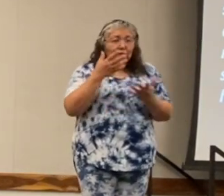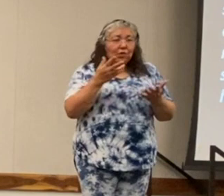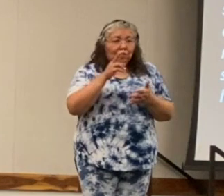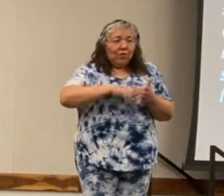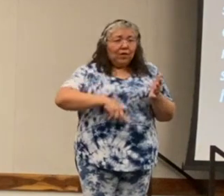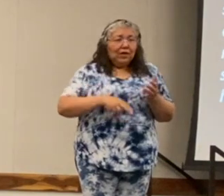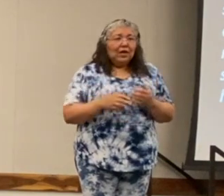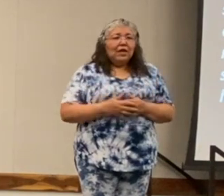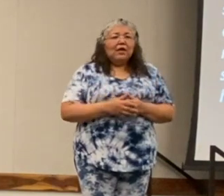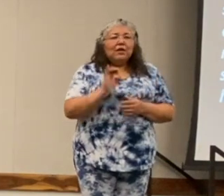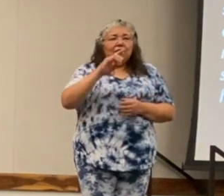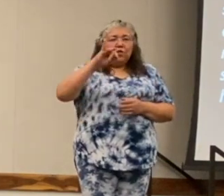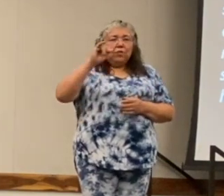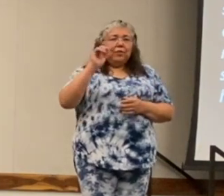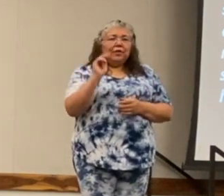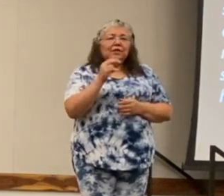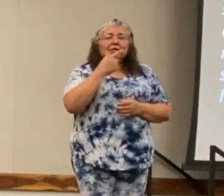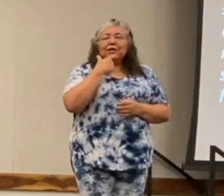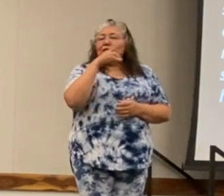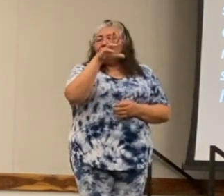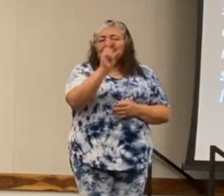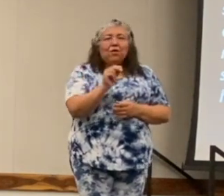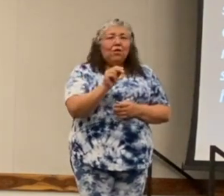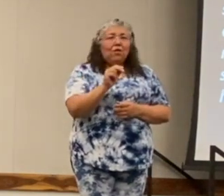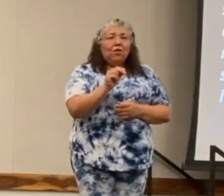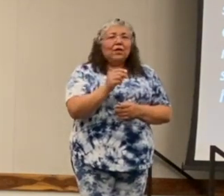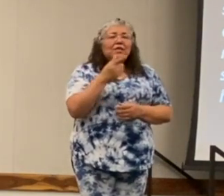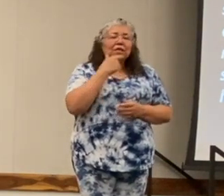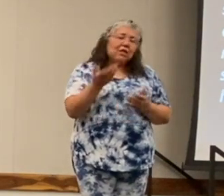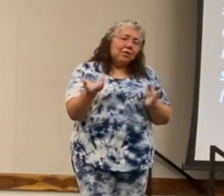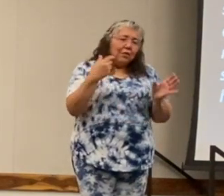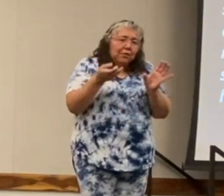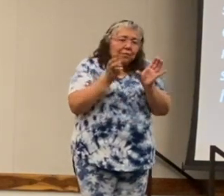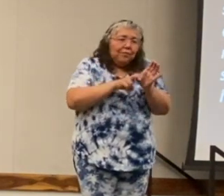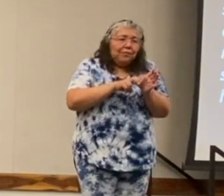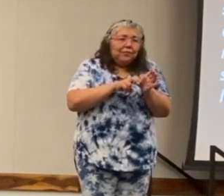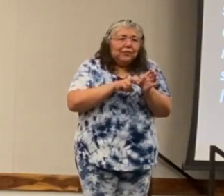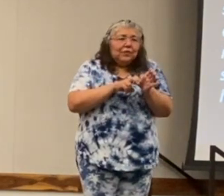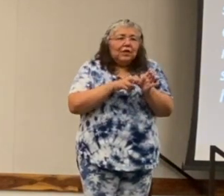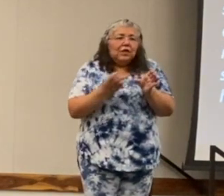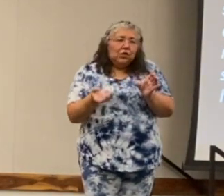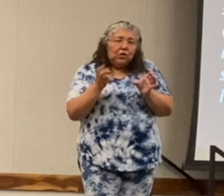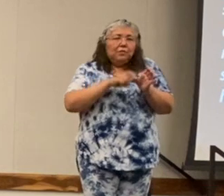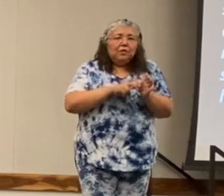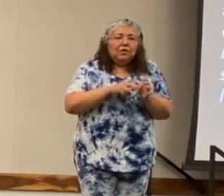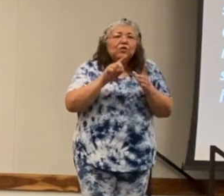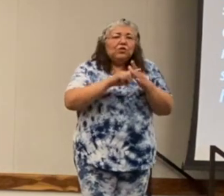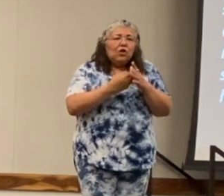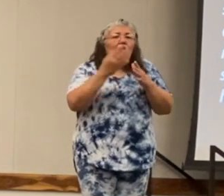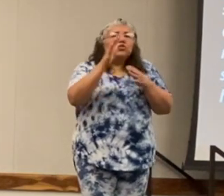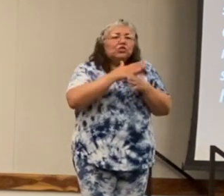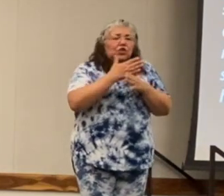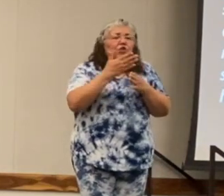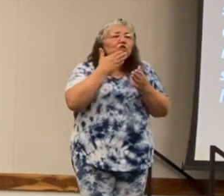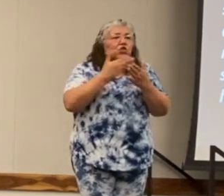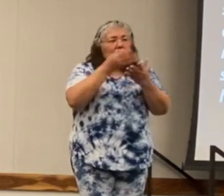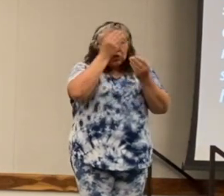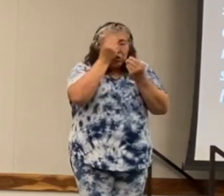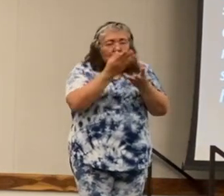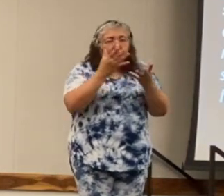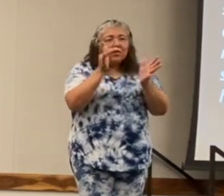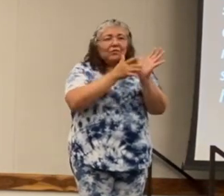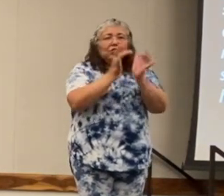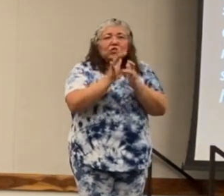reading. The Ethiopian says no. He says, get up here in my chariot. And so he jumps in. He starts sharing the good news of Jesus.